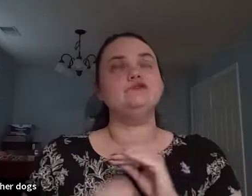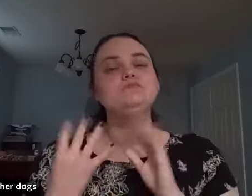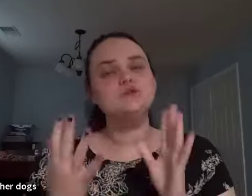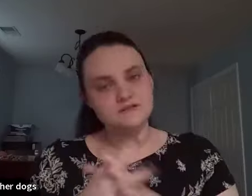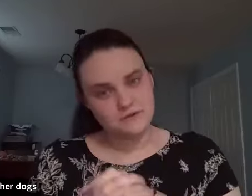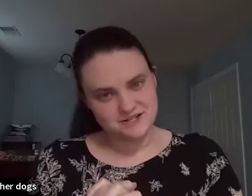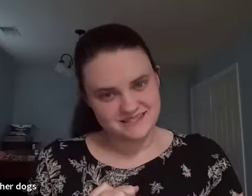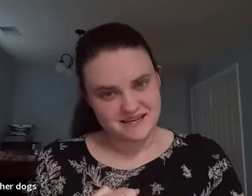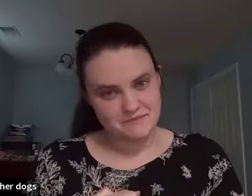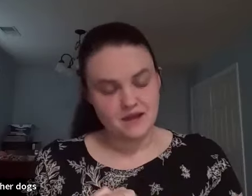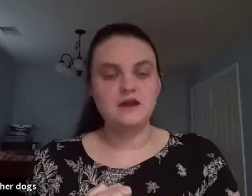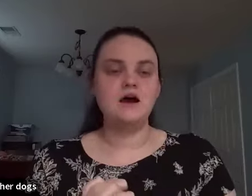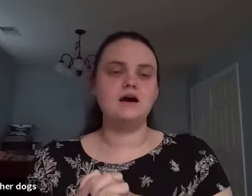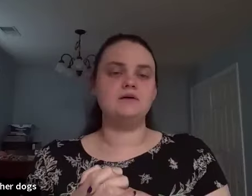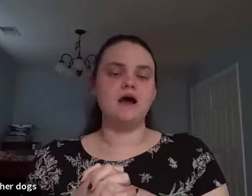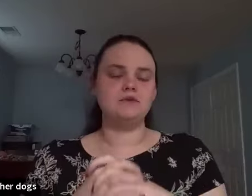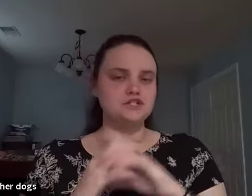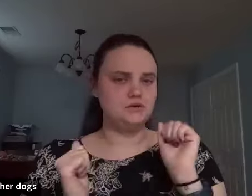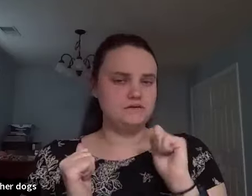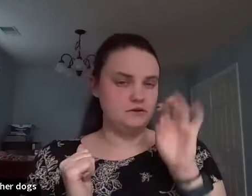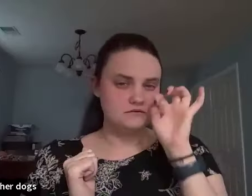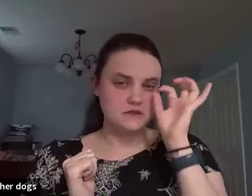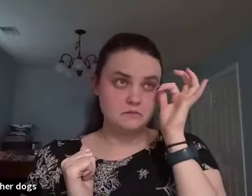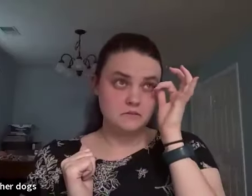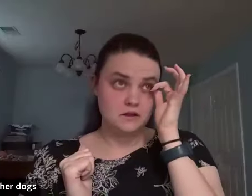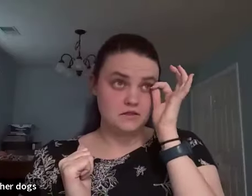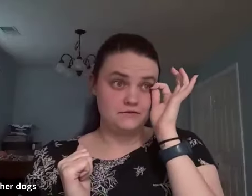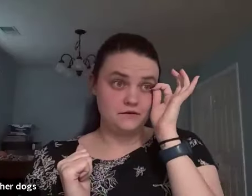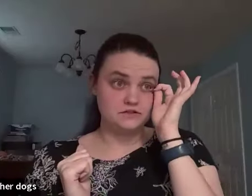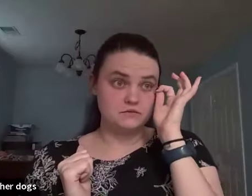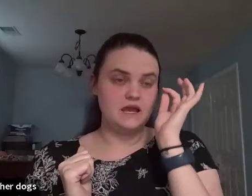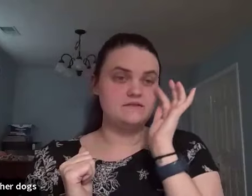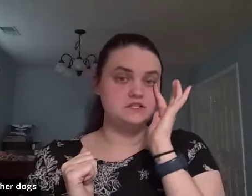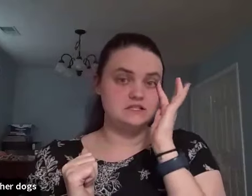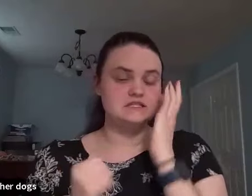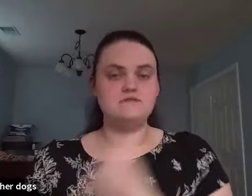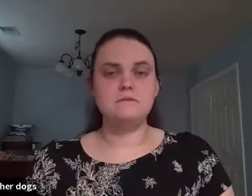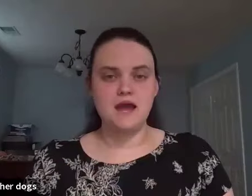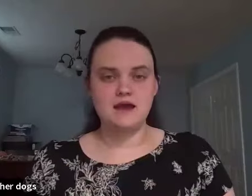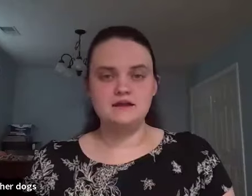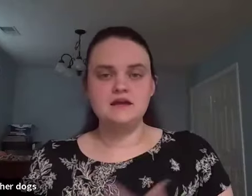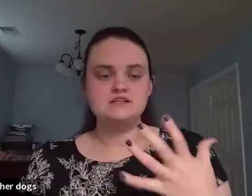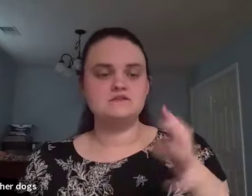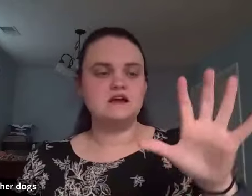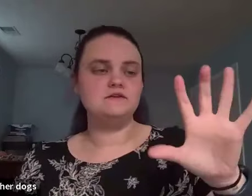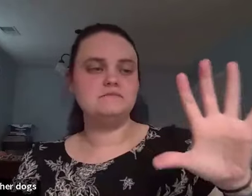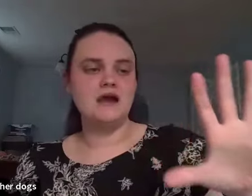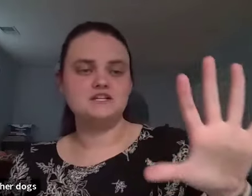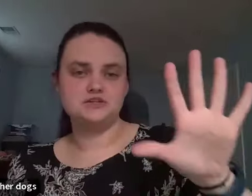There's multiple different ways you can sign mad. I'm going to show you a few of them. The first one we have is just the sign for mad. And so the sign for mad is